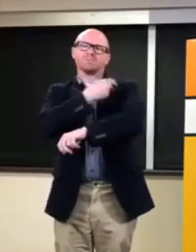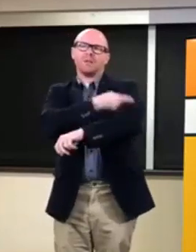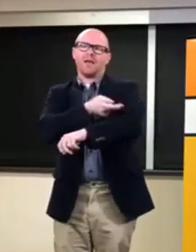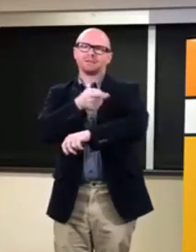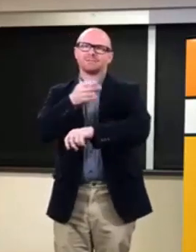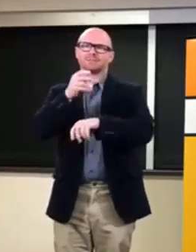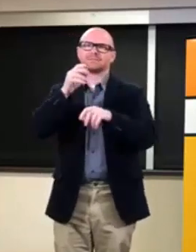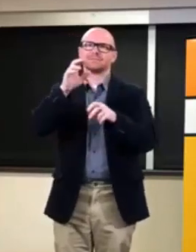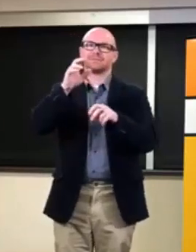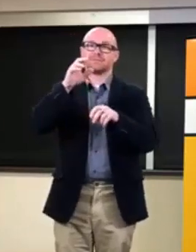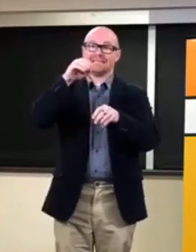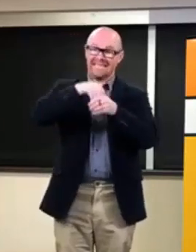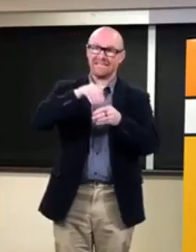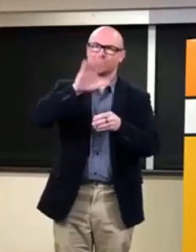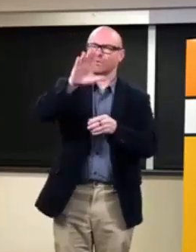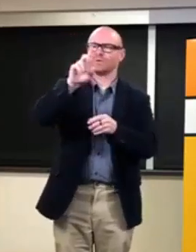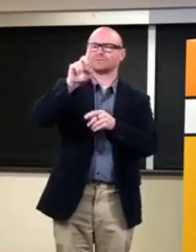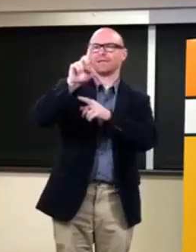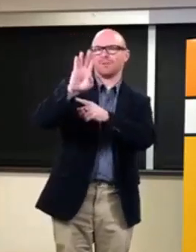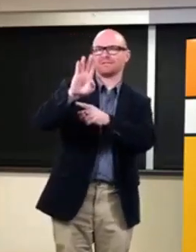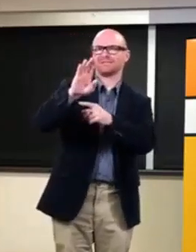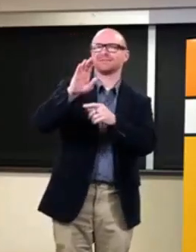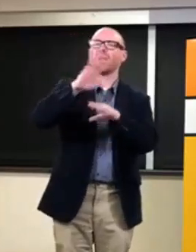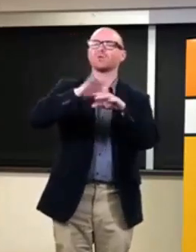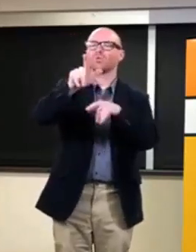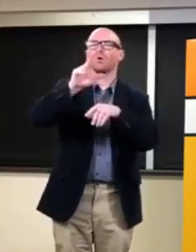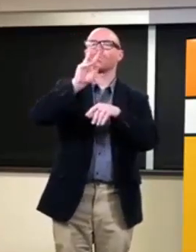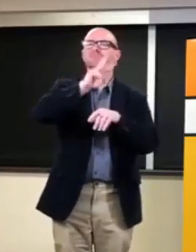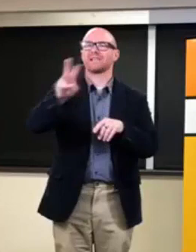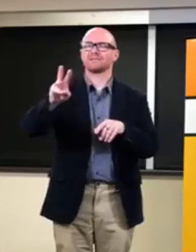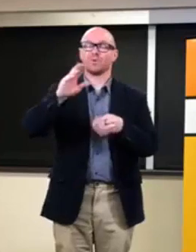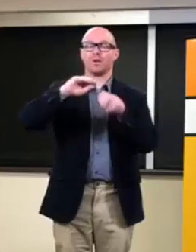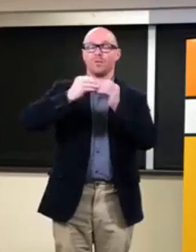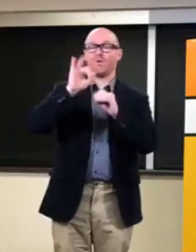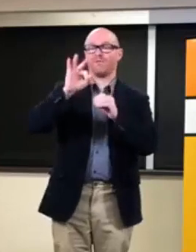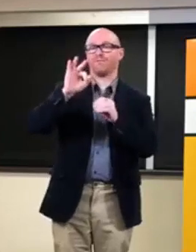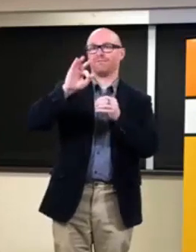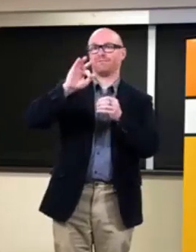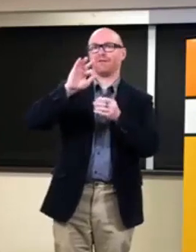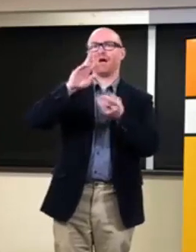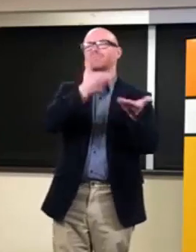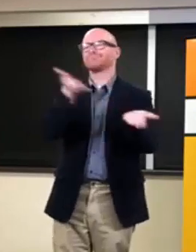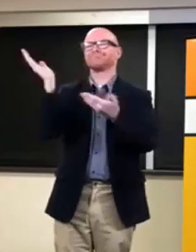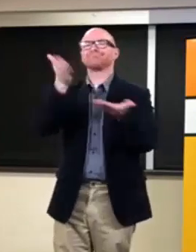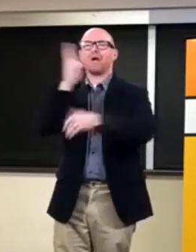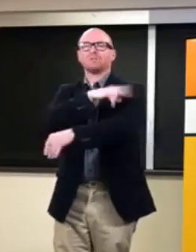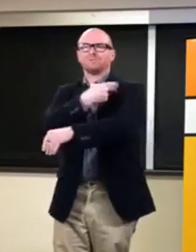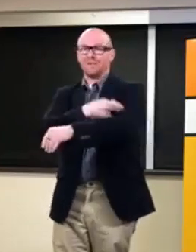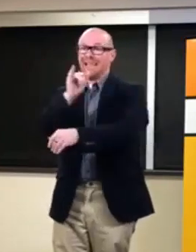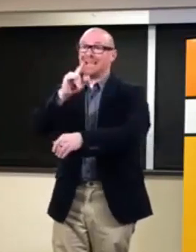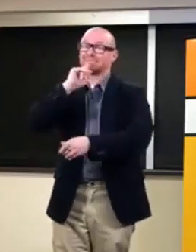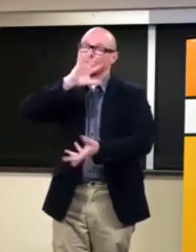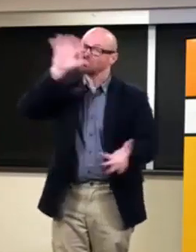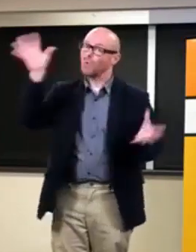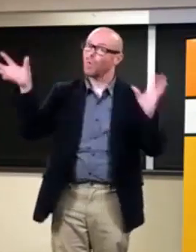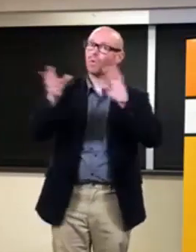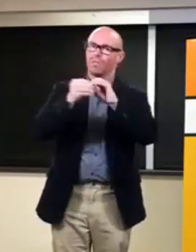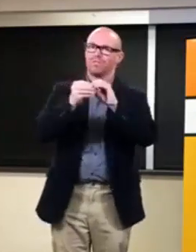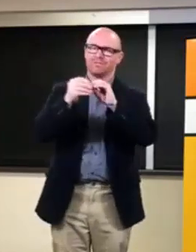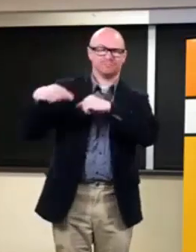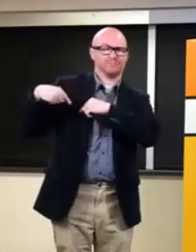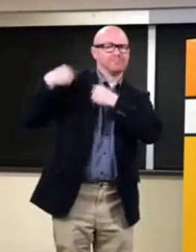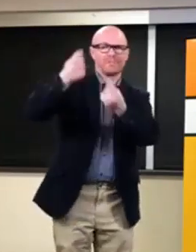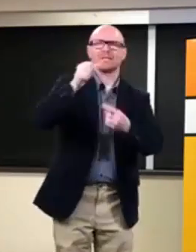is it just the people who are currently in the hospital? No, so the number of hospitalizations on our website is total hospitalized throughout this